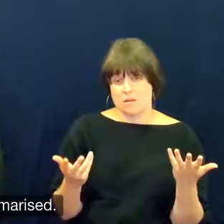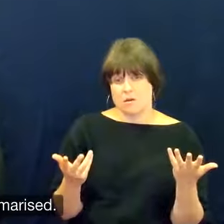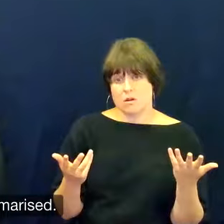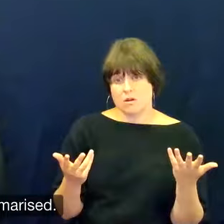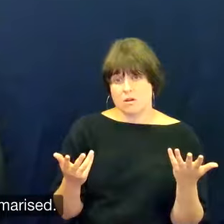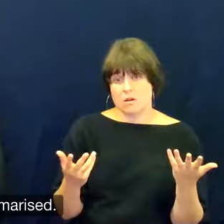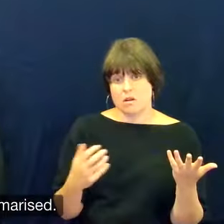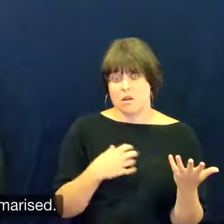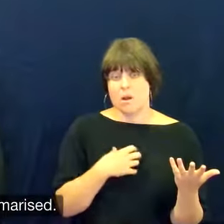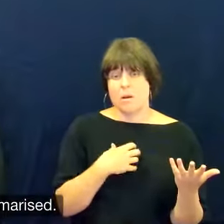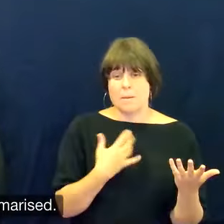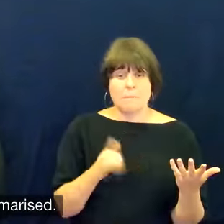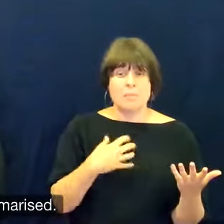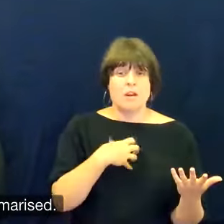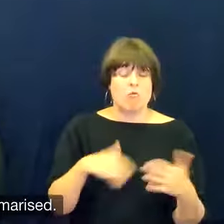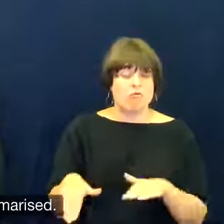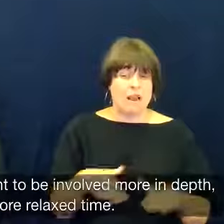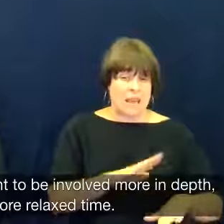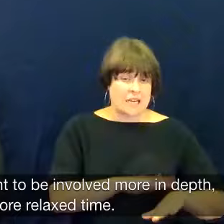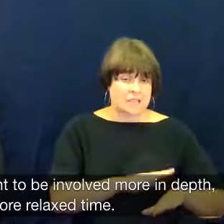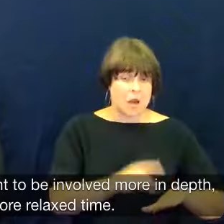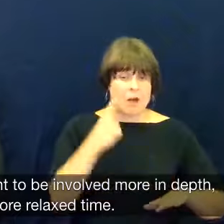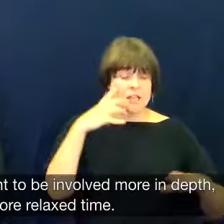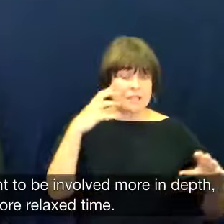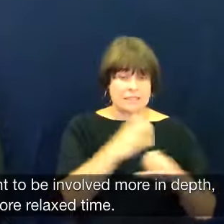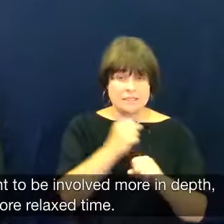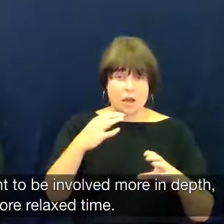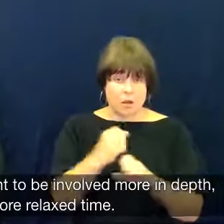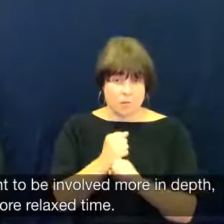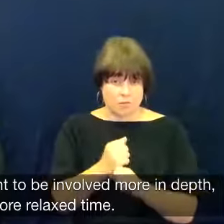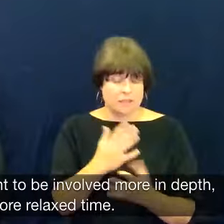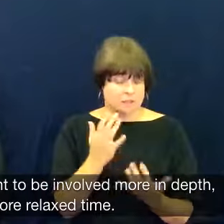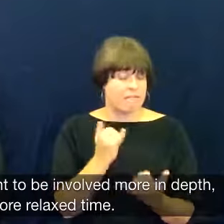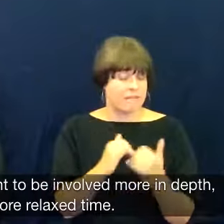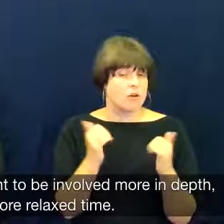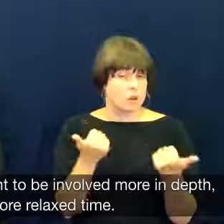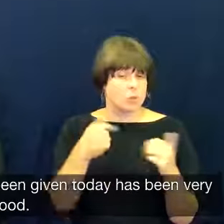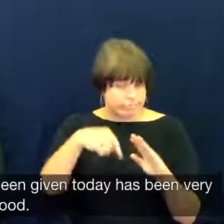maybe at a more relaxed time. I think the summary that's been given today has been very good.